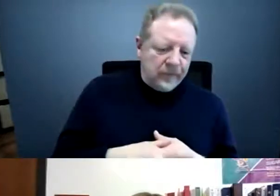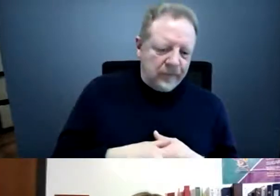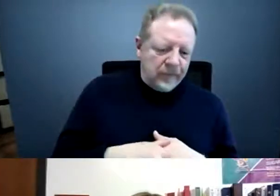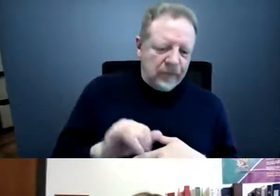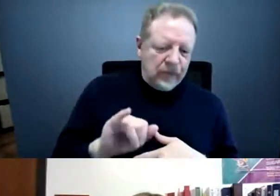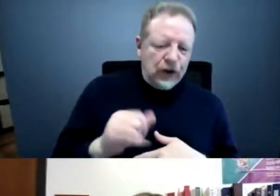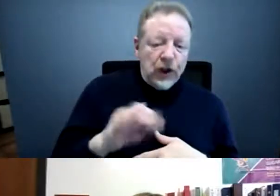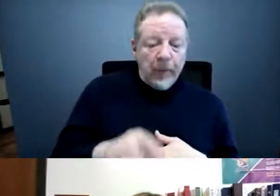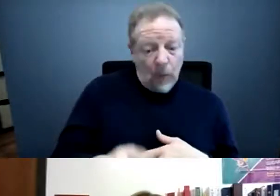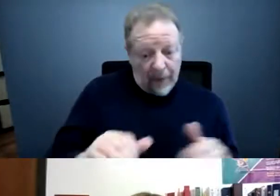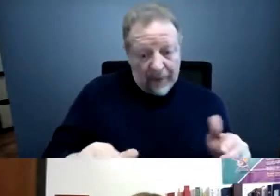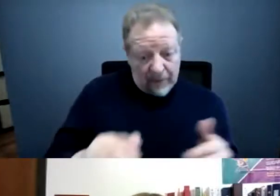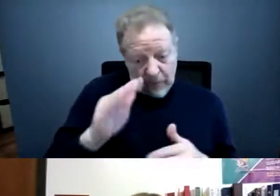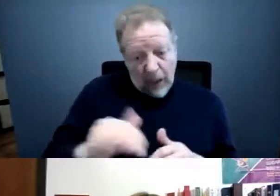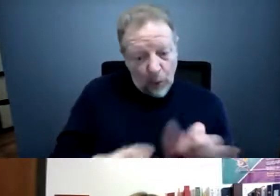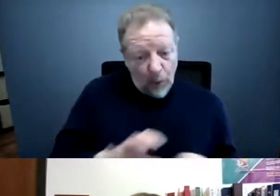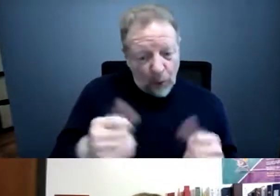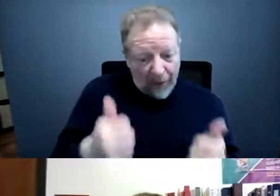James joined us today. How are you? Good.